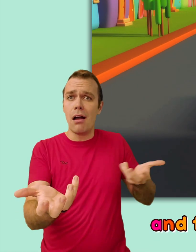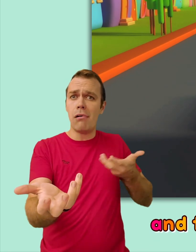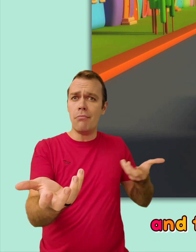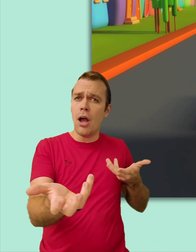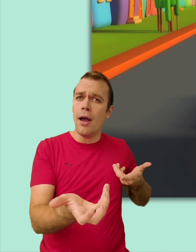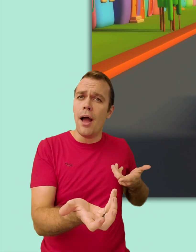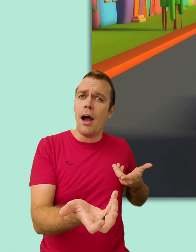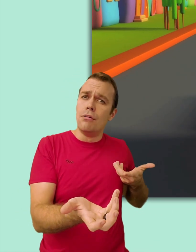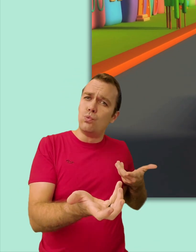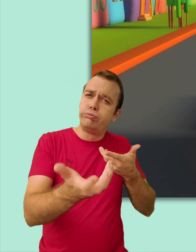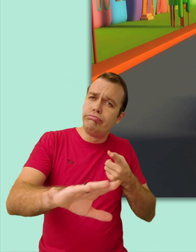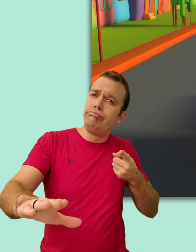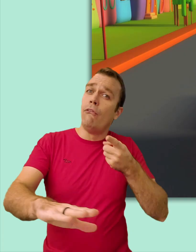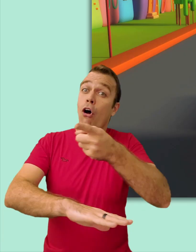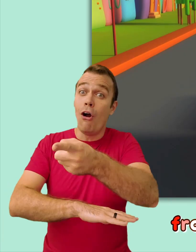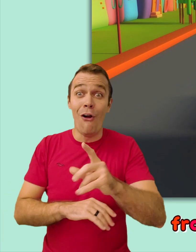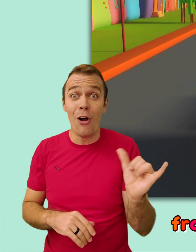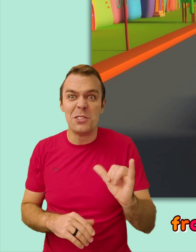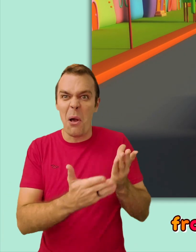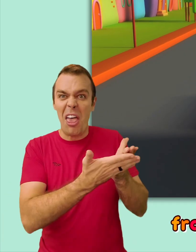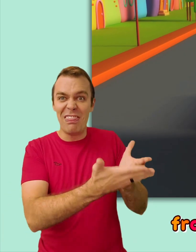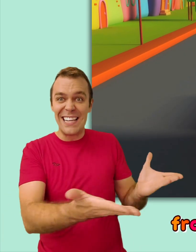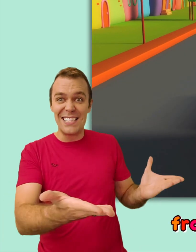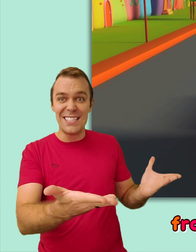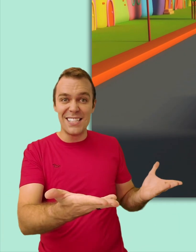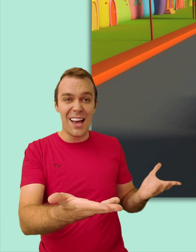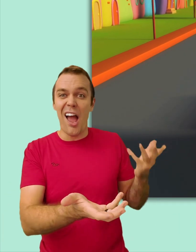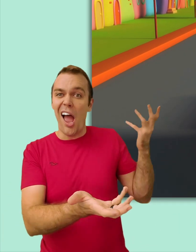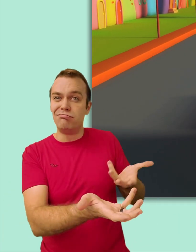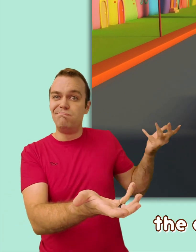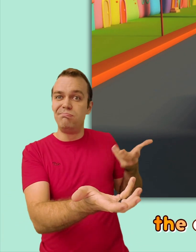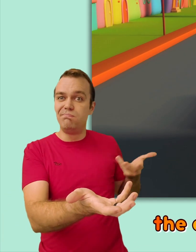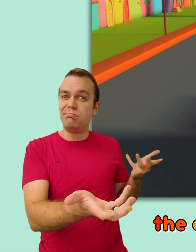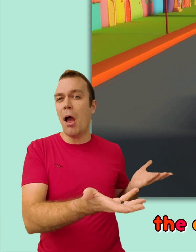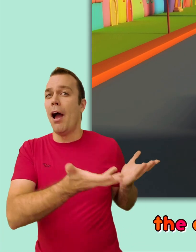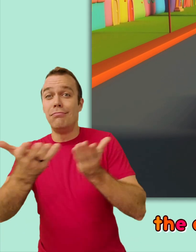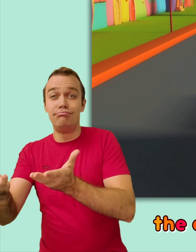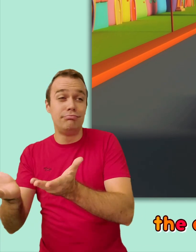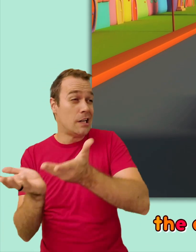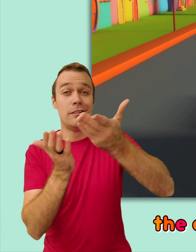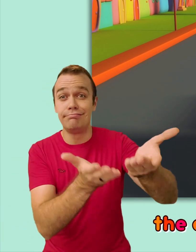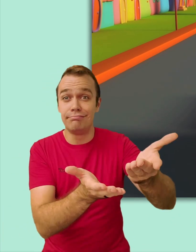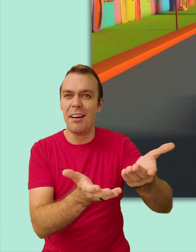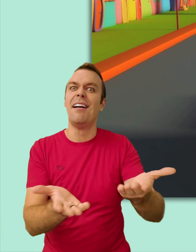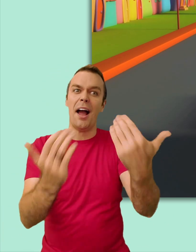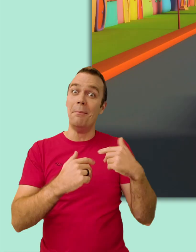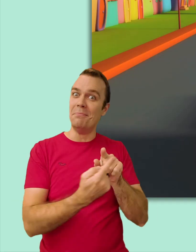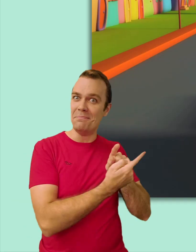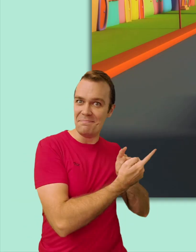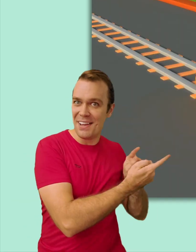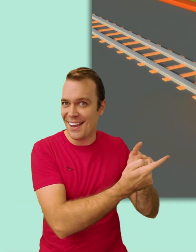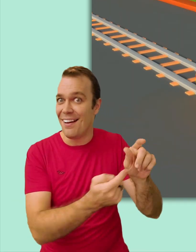faraway places. I also carry goods from one place to another. Let's go and meet the other modes of transport.